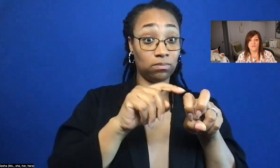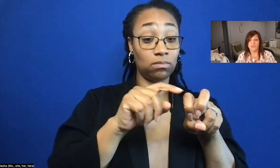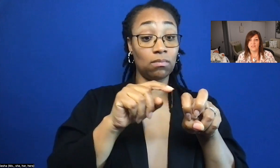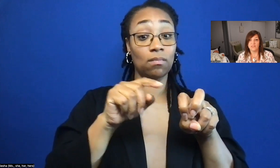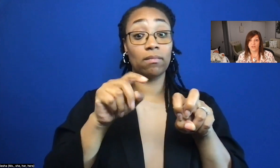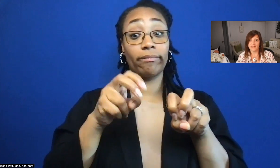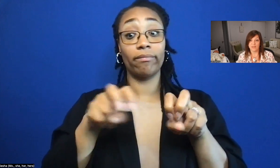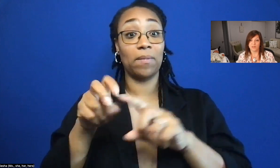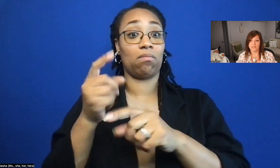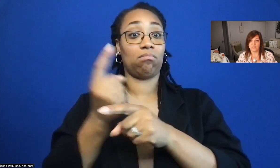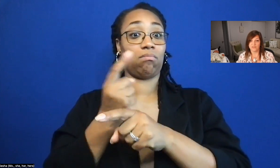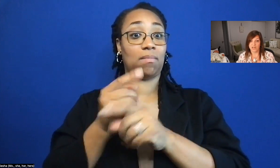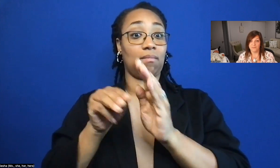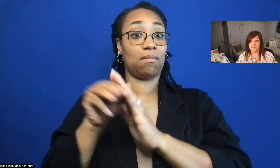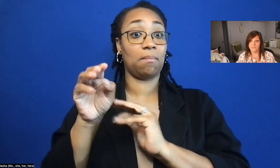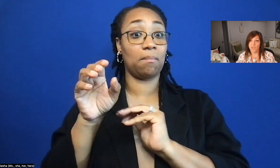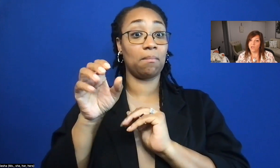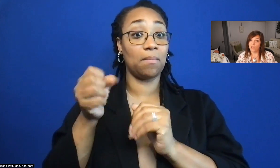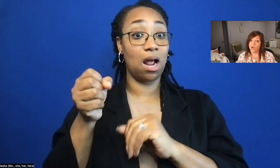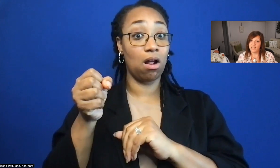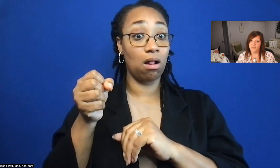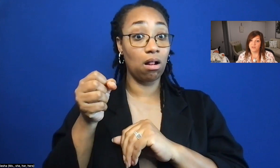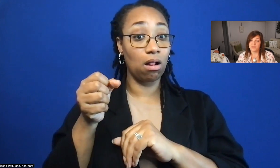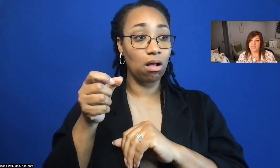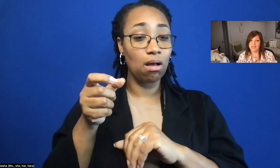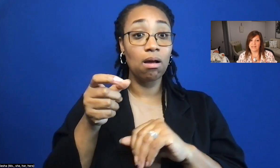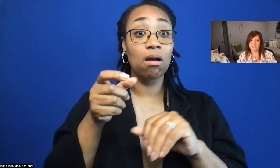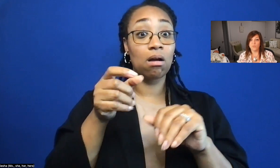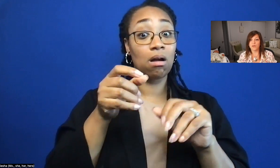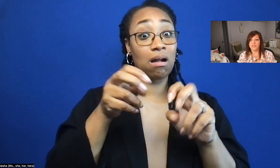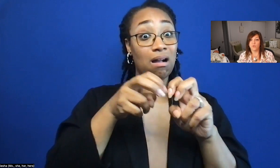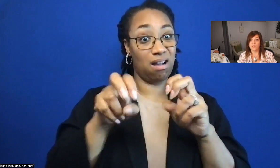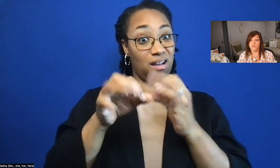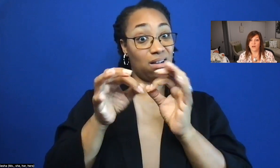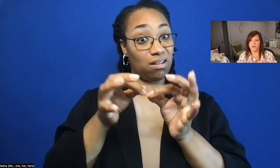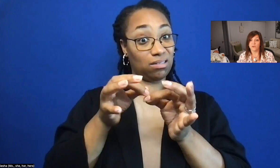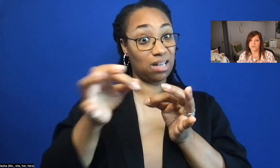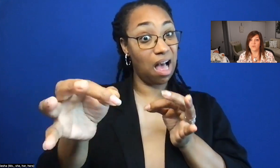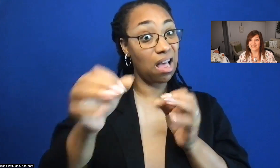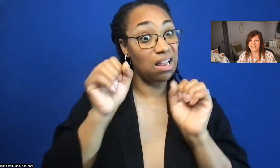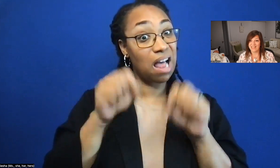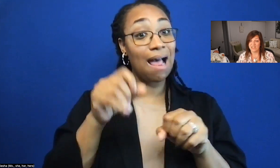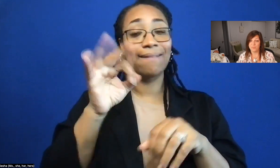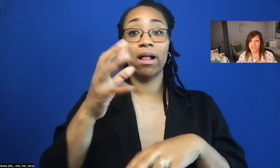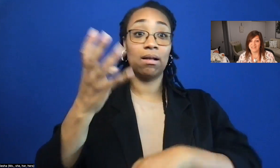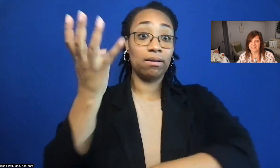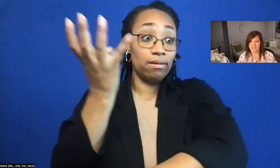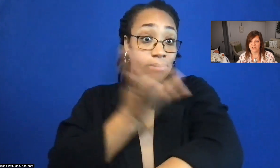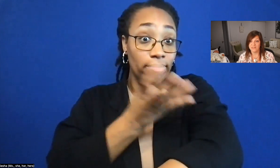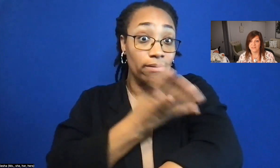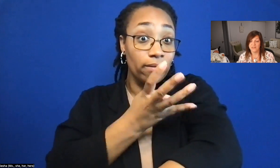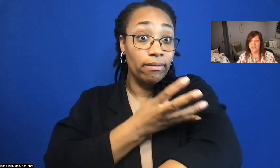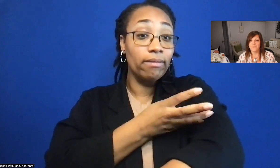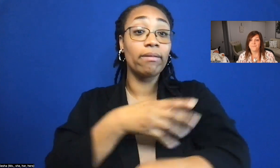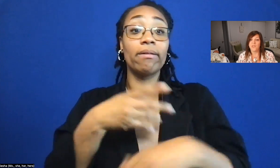excessive fluids during labor and delivery, long labors that last more than 24 hours with extended pushing